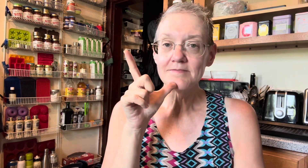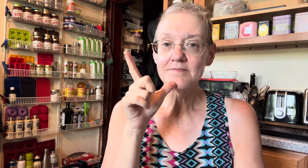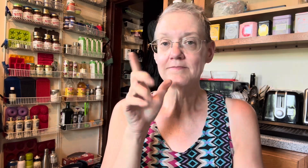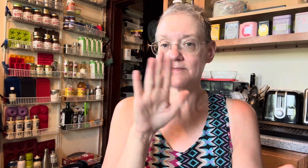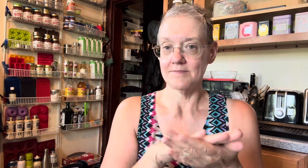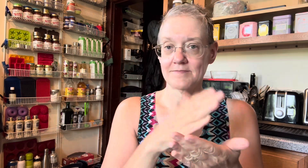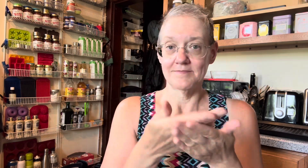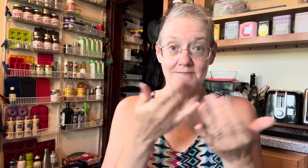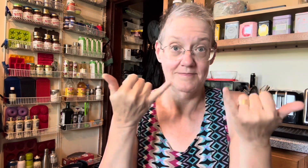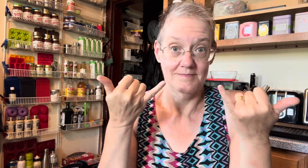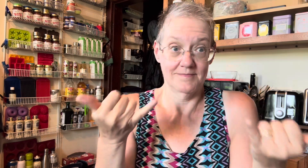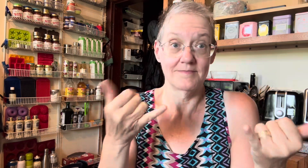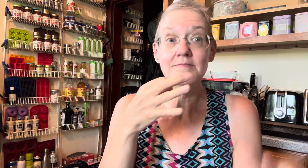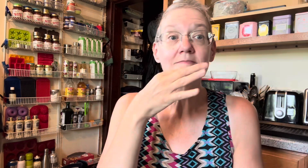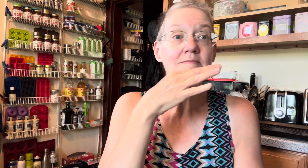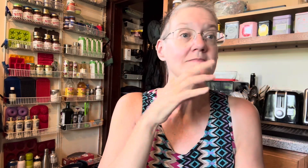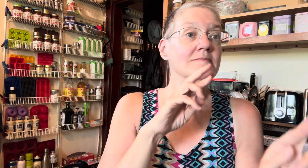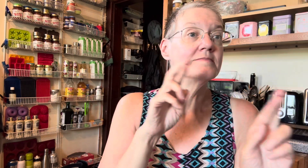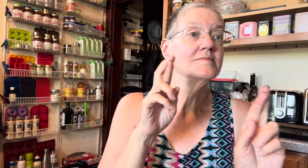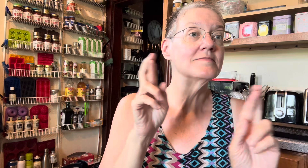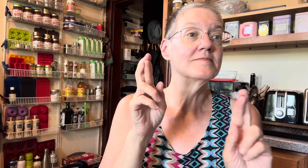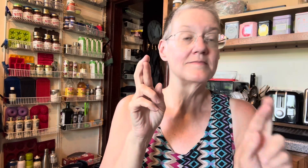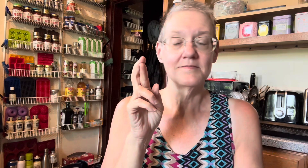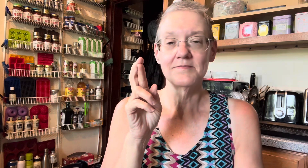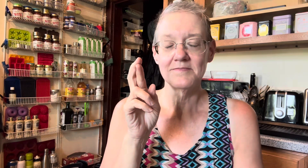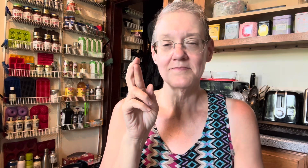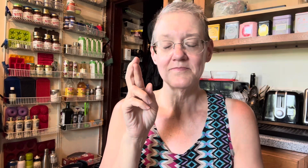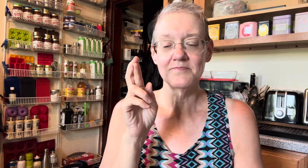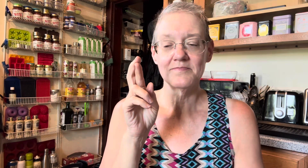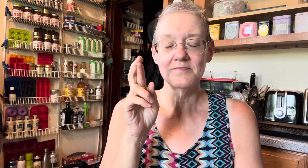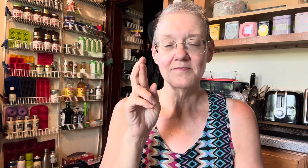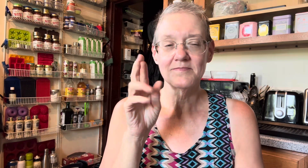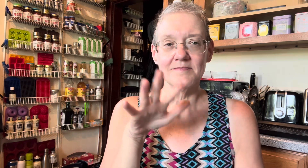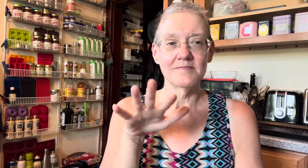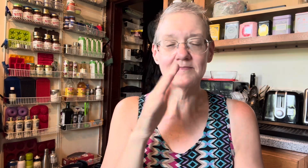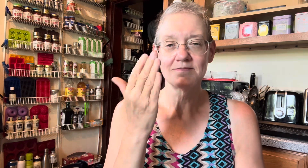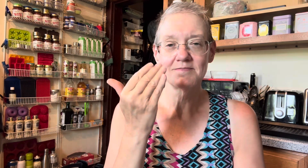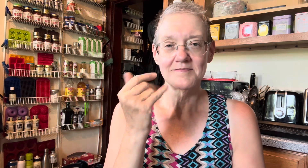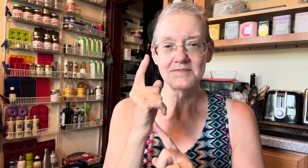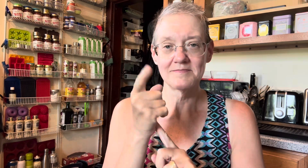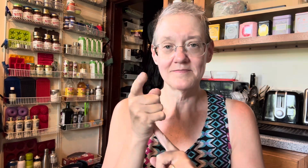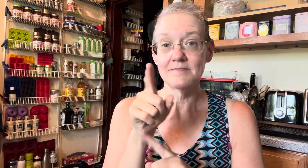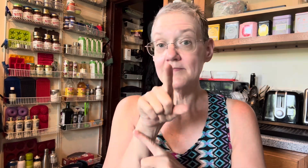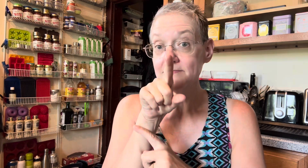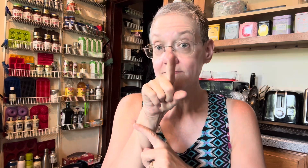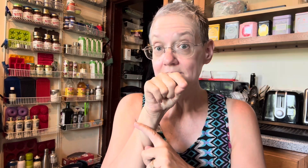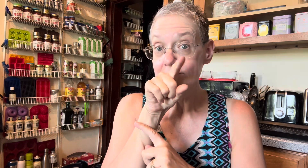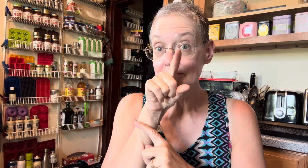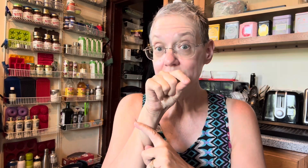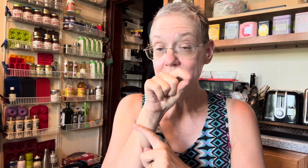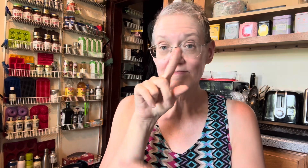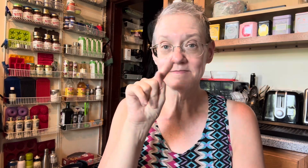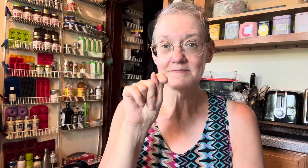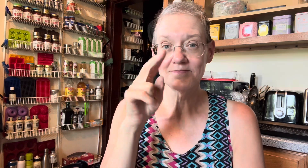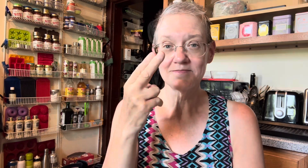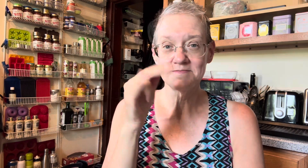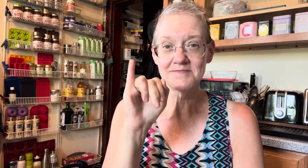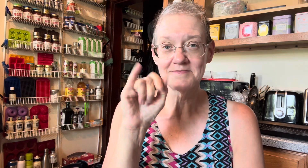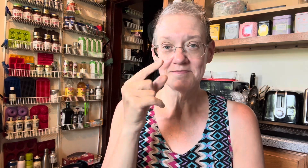Now my lunch that is cooking right now, it's going to be ready in about 15 minutes. It's going to be 2